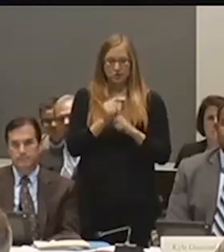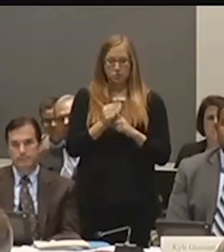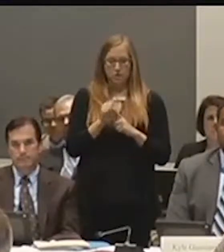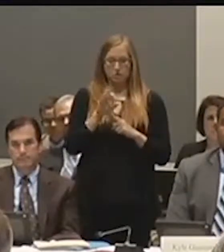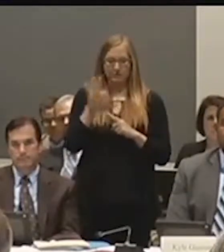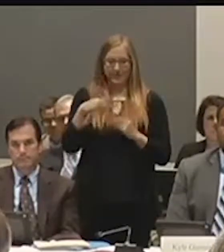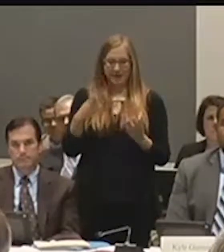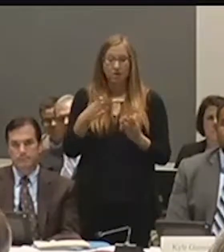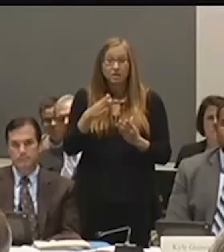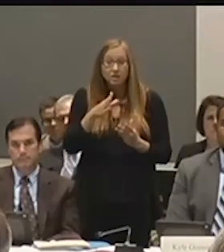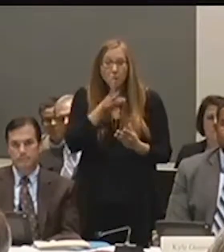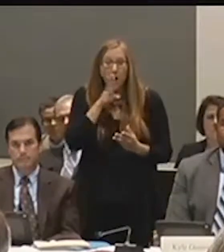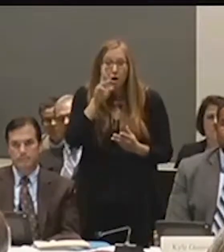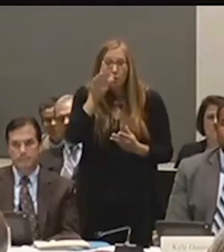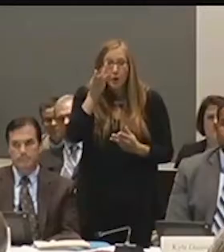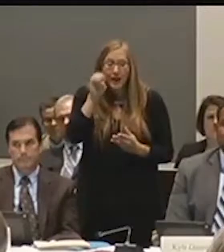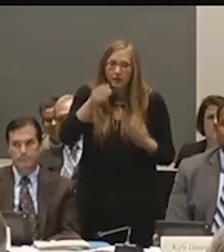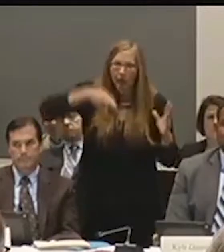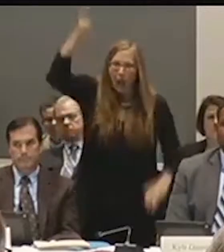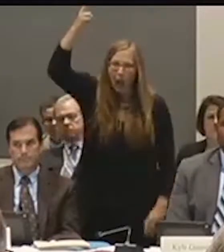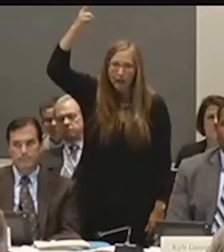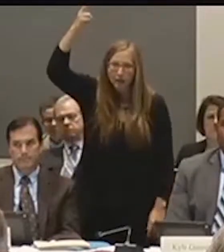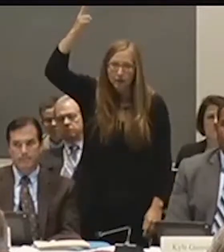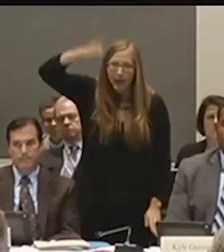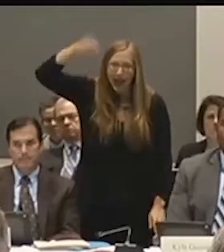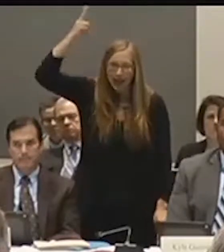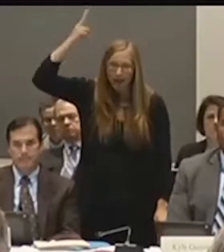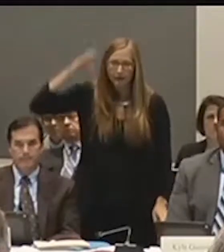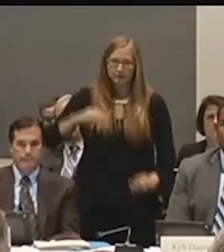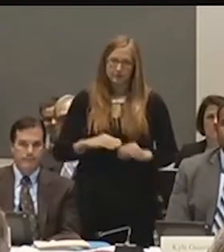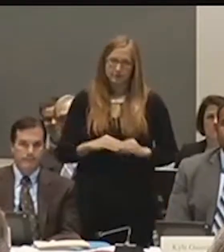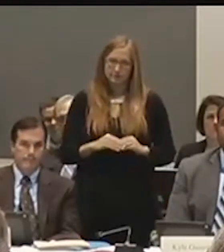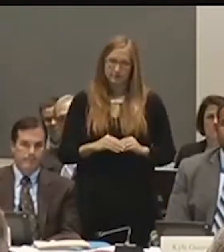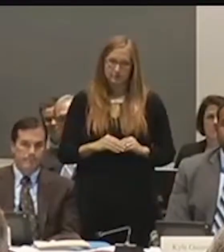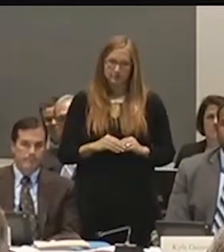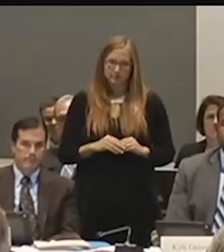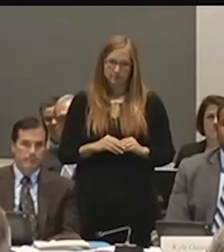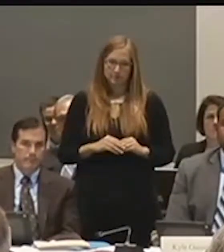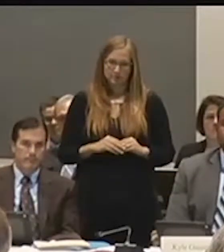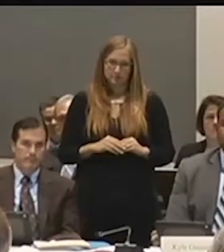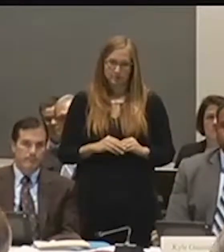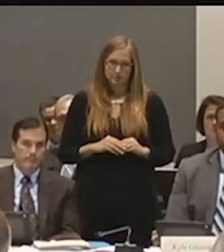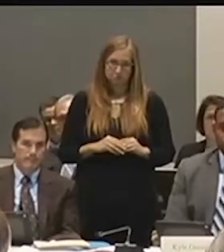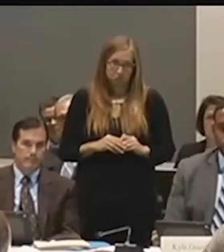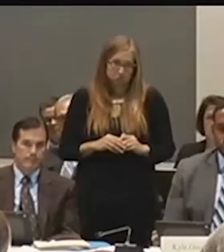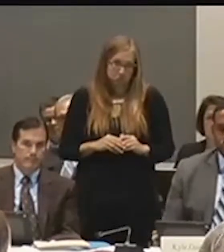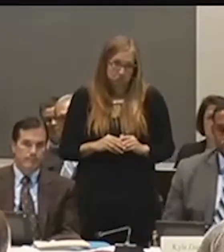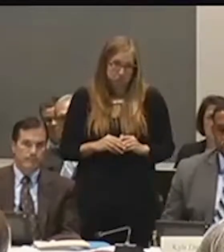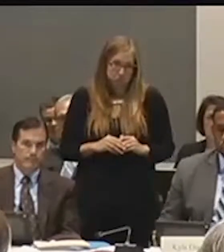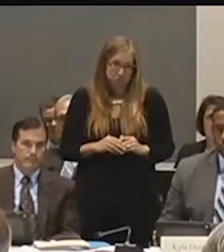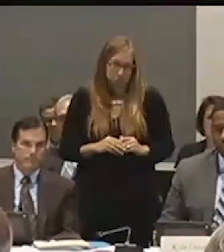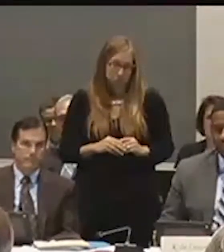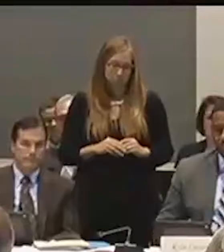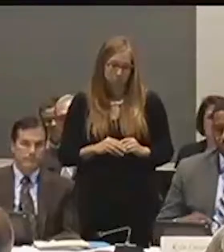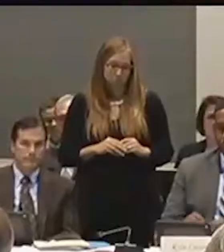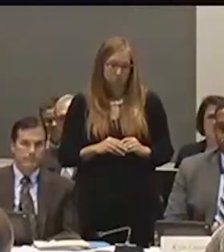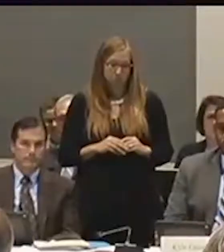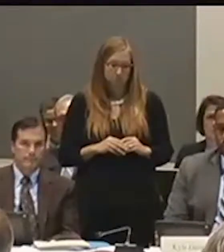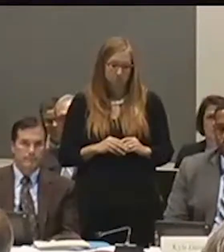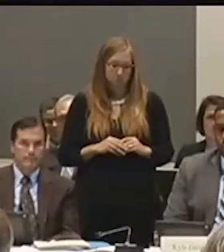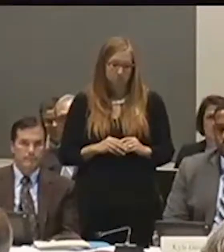rates are really high. They're higher than they should be. They're higher than they should be because of some